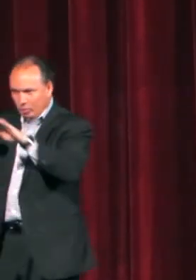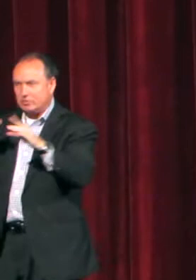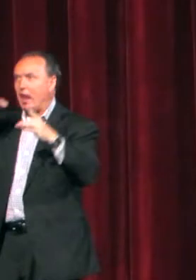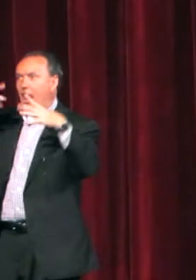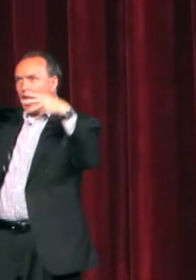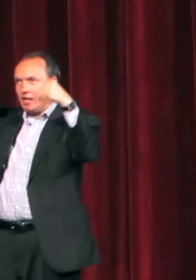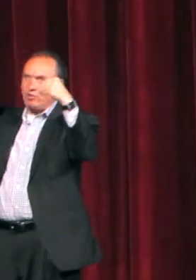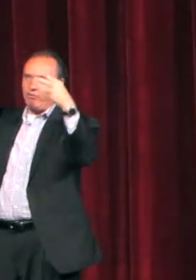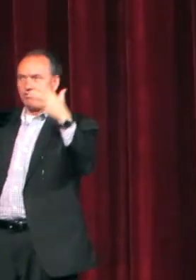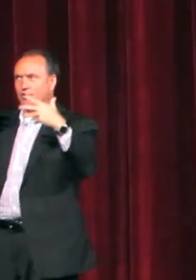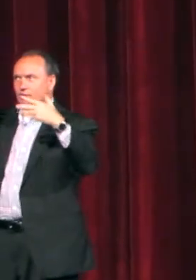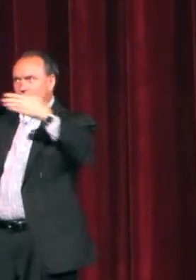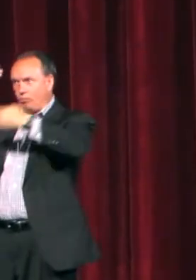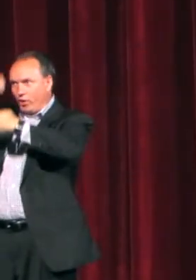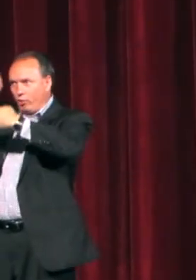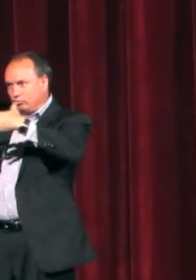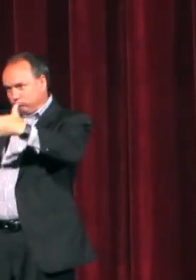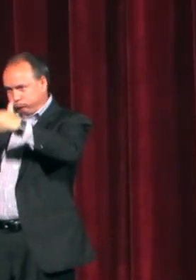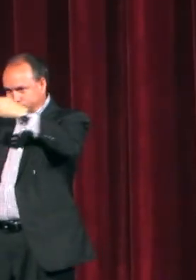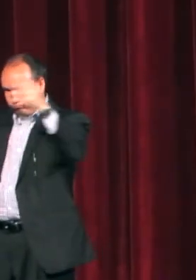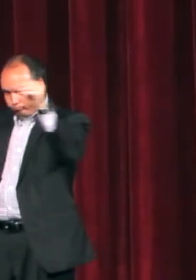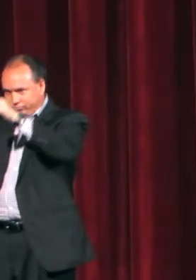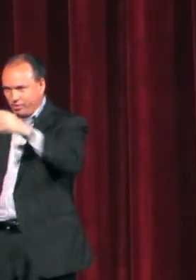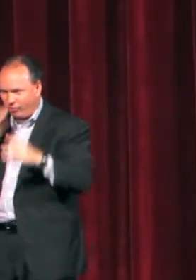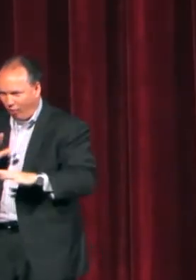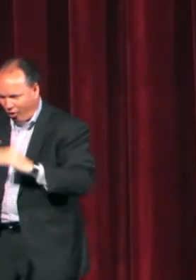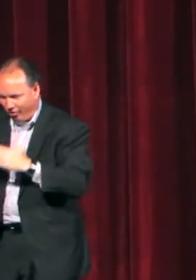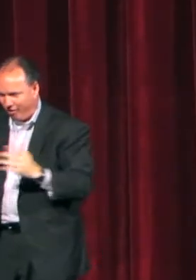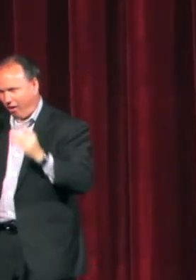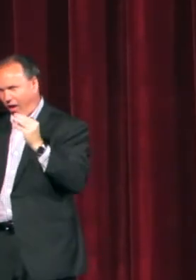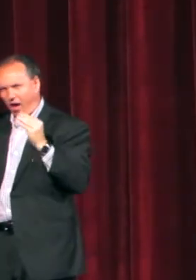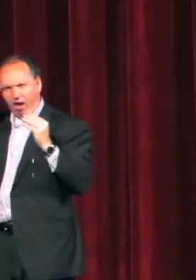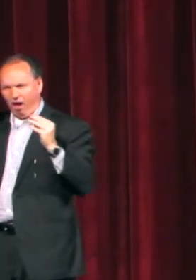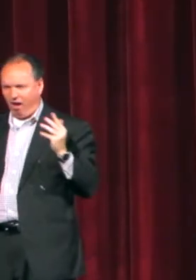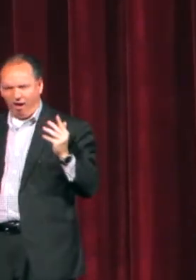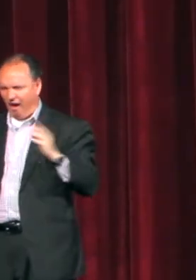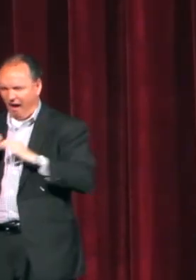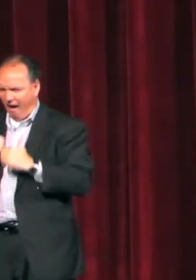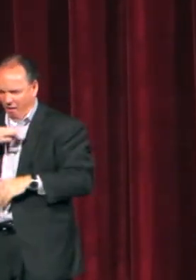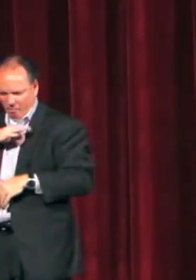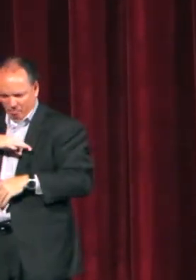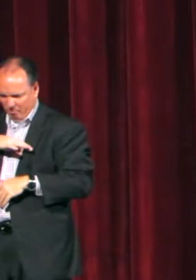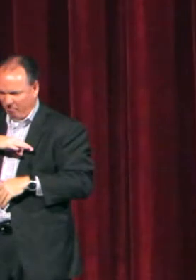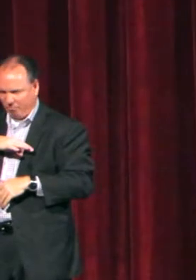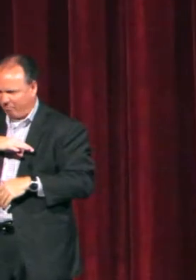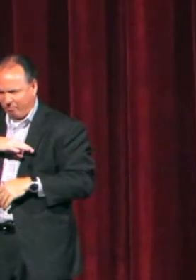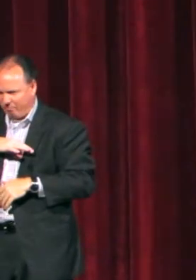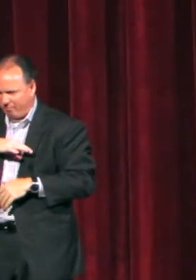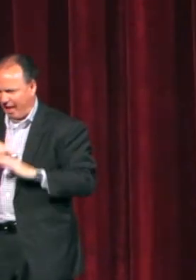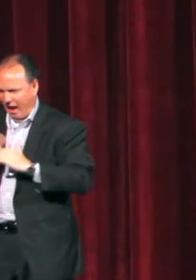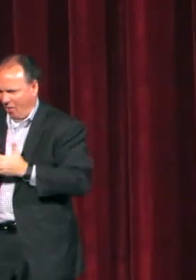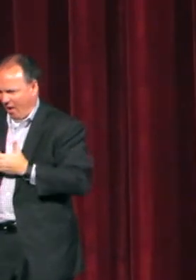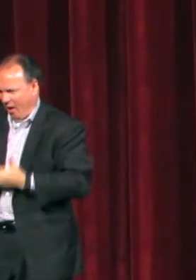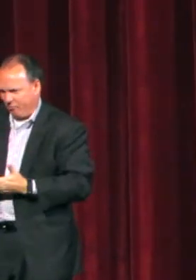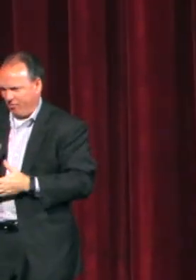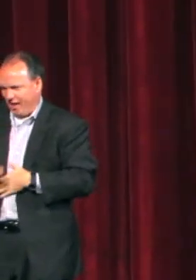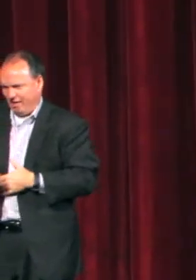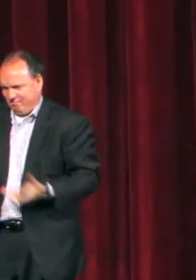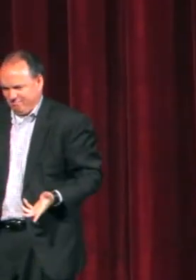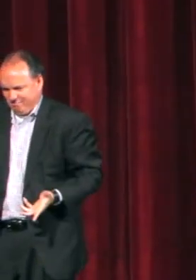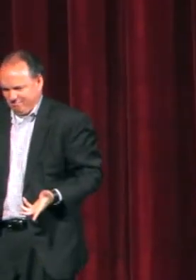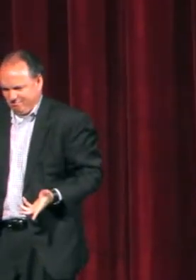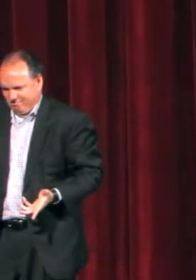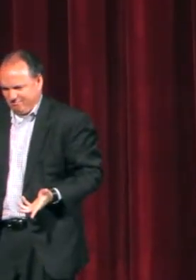lights off, close the blinds. So that got him thinking, you know, how beneficial would that be? How helpful would that be to